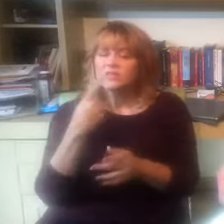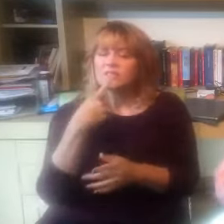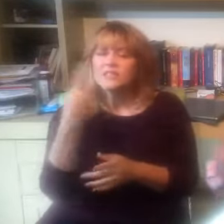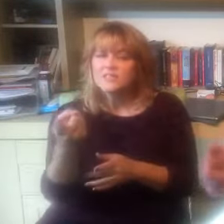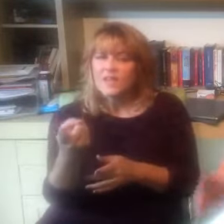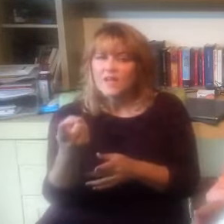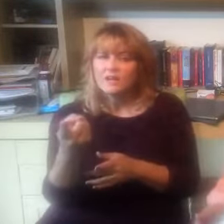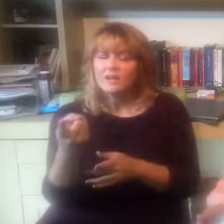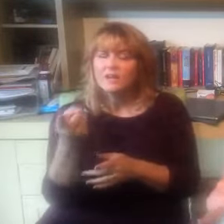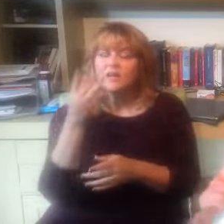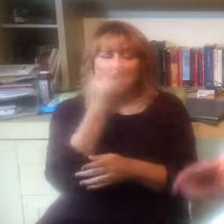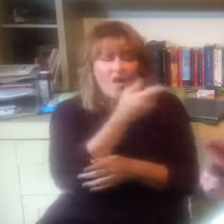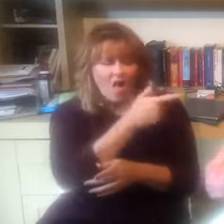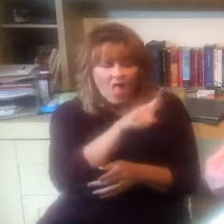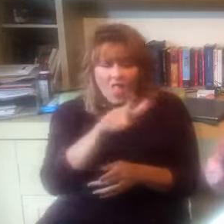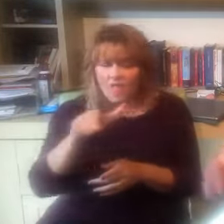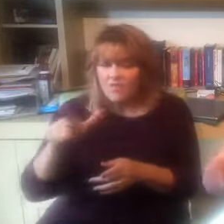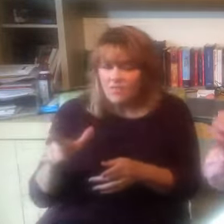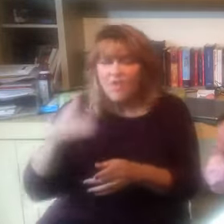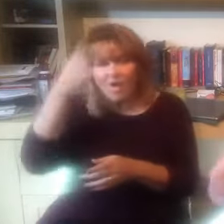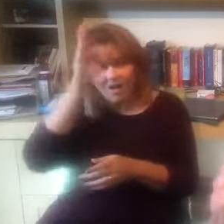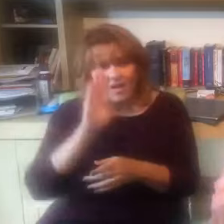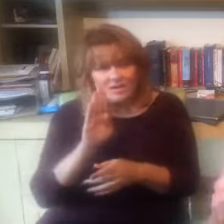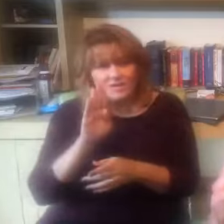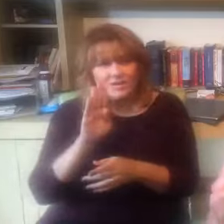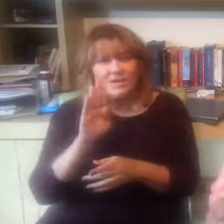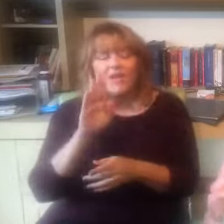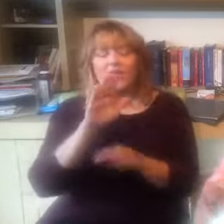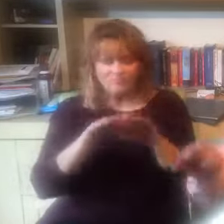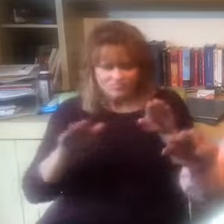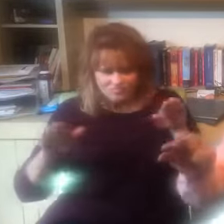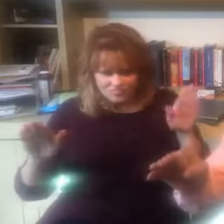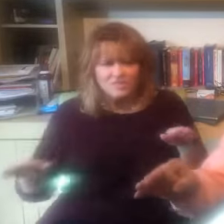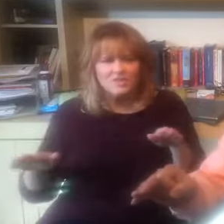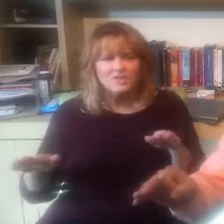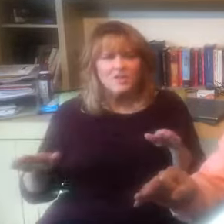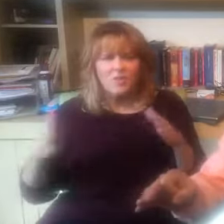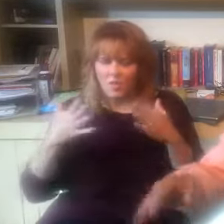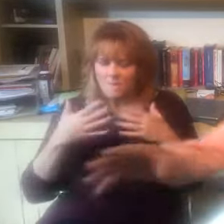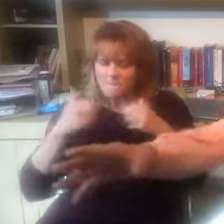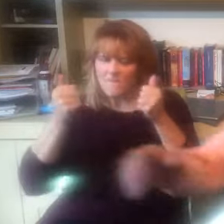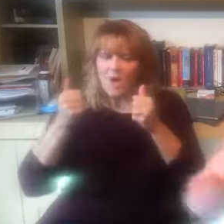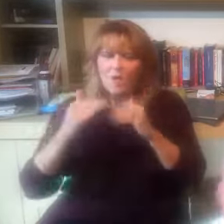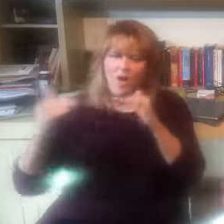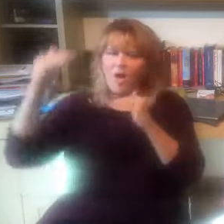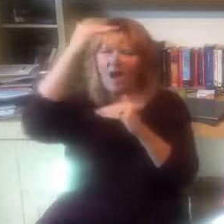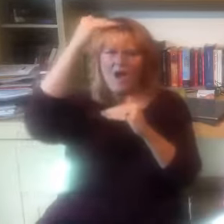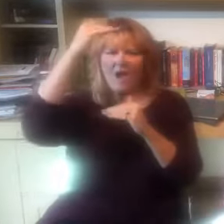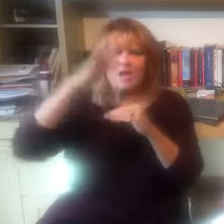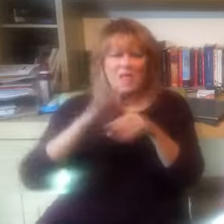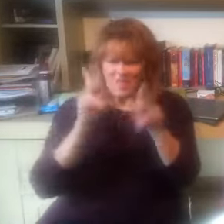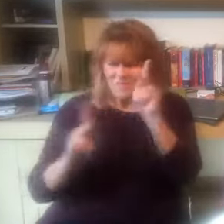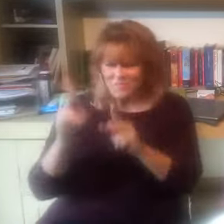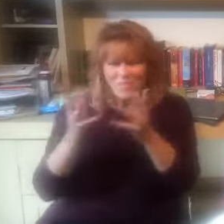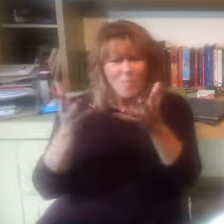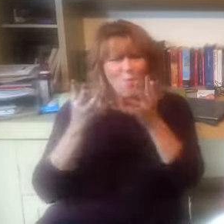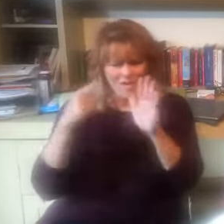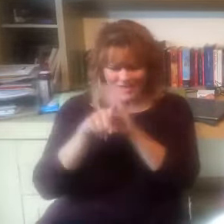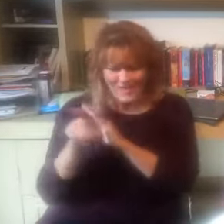ye are gods, and all of you are children of the Most High. Now, he's telling this to people that want to kill him.